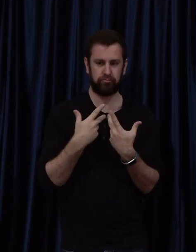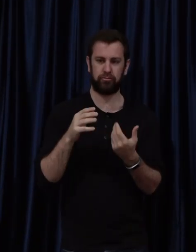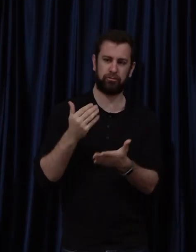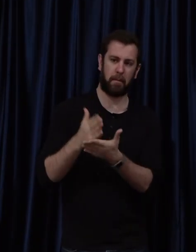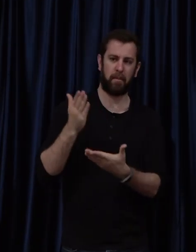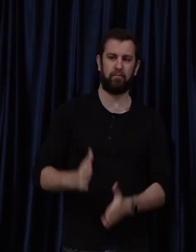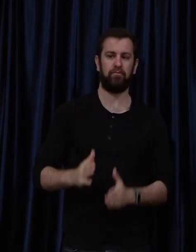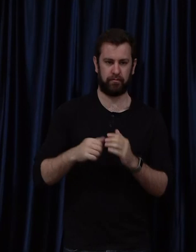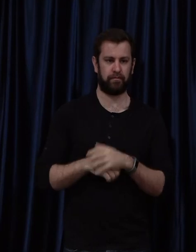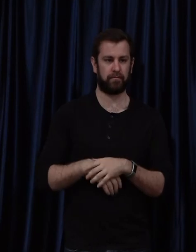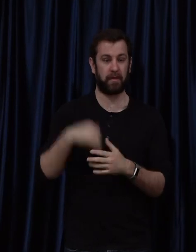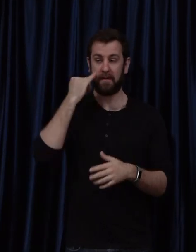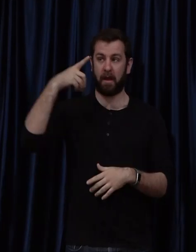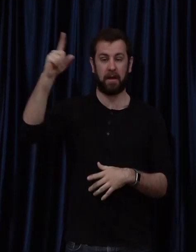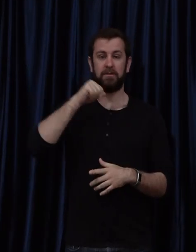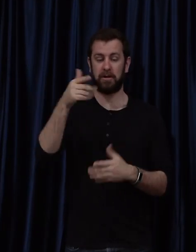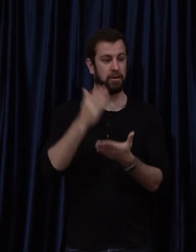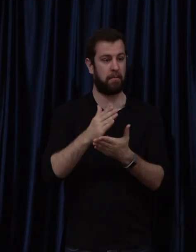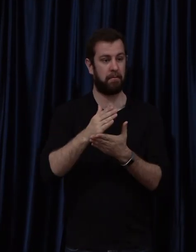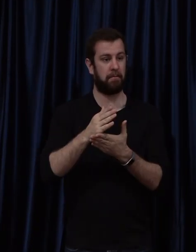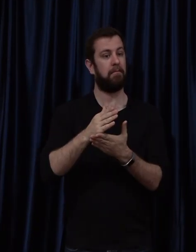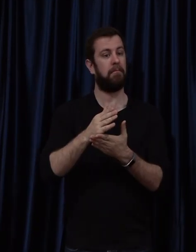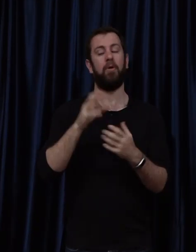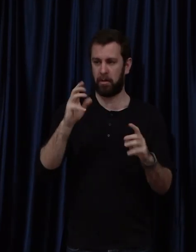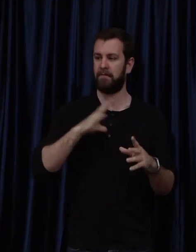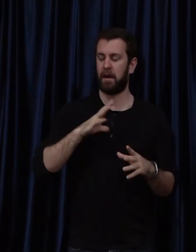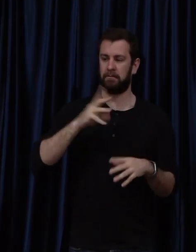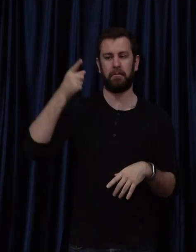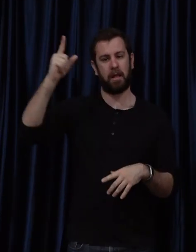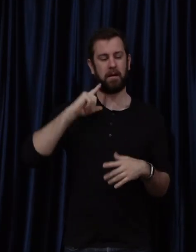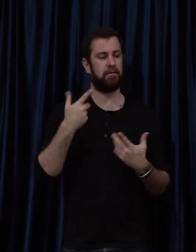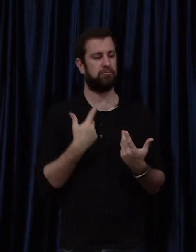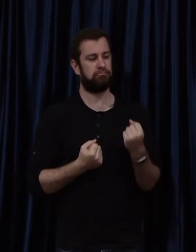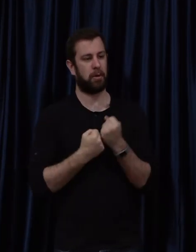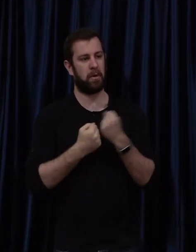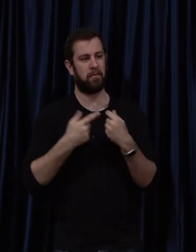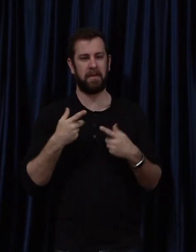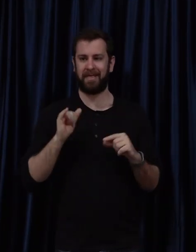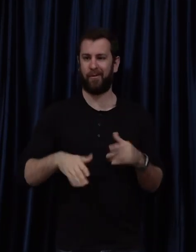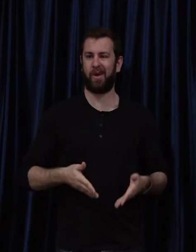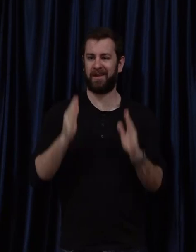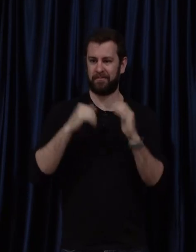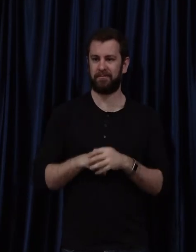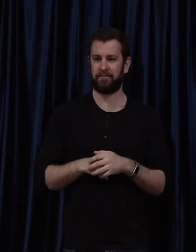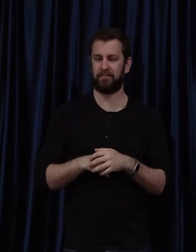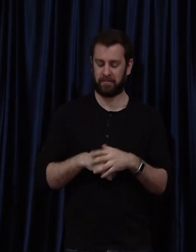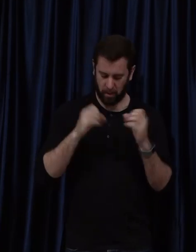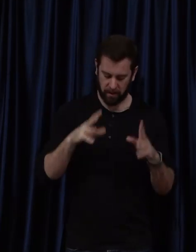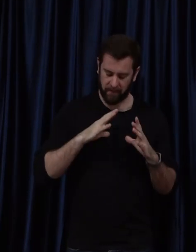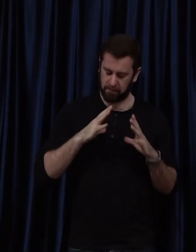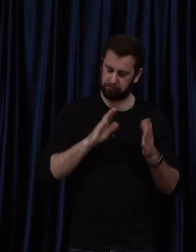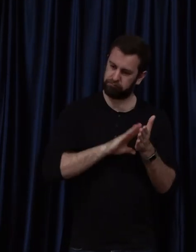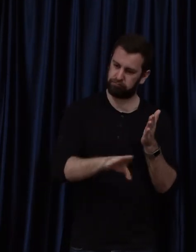if Allah did not stop it, then that was the will of Allah in my favor. So he rises above.